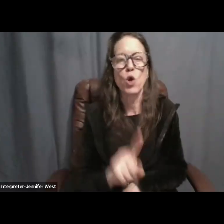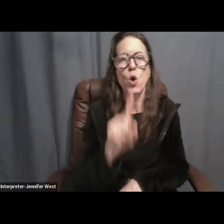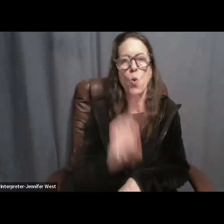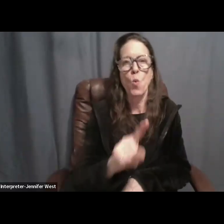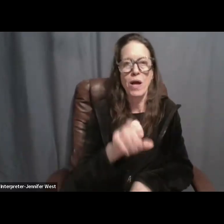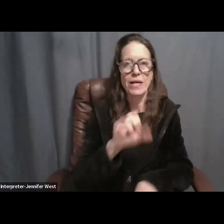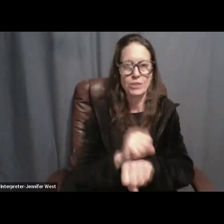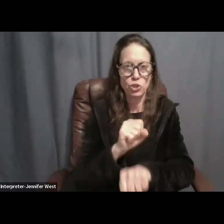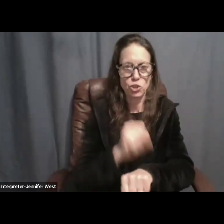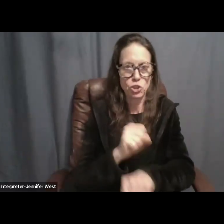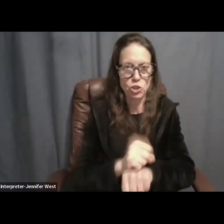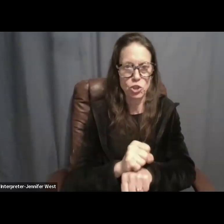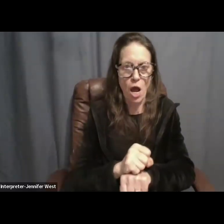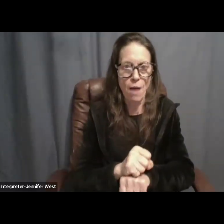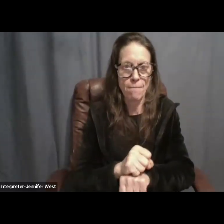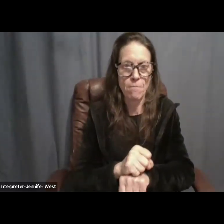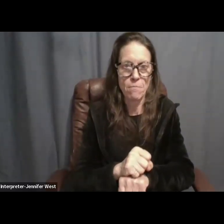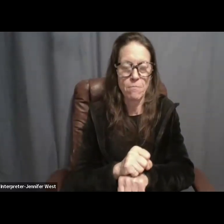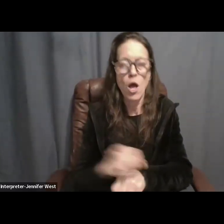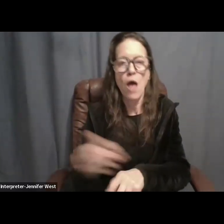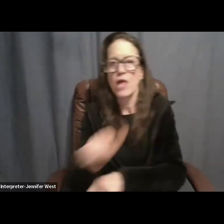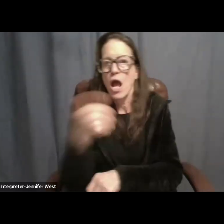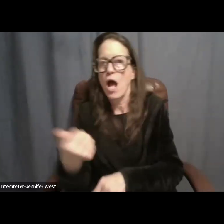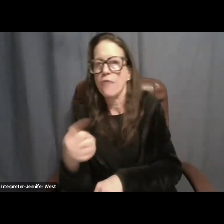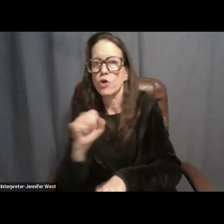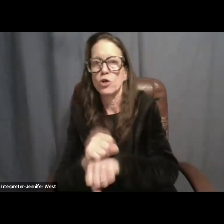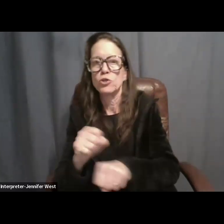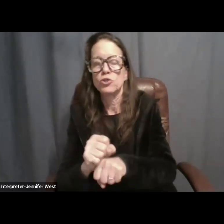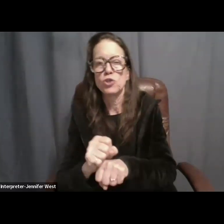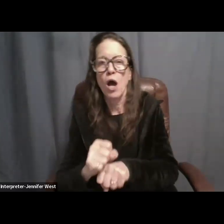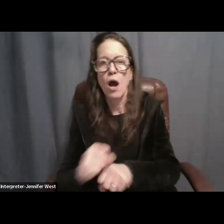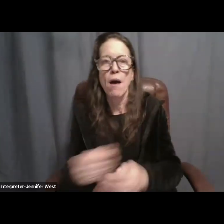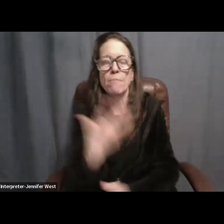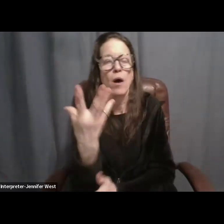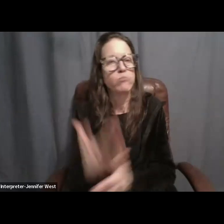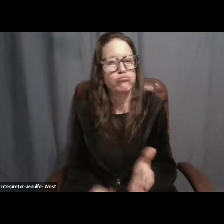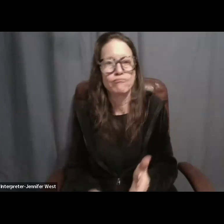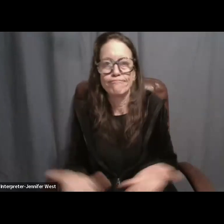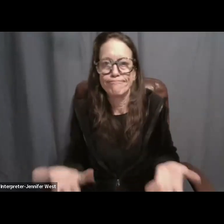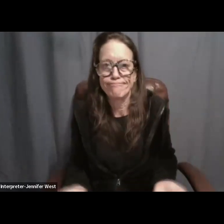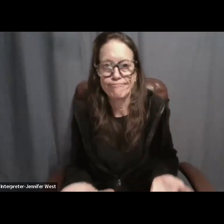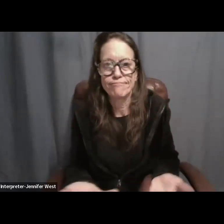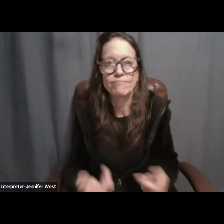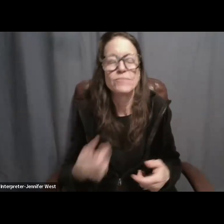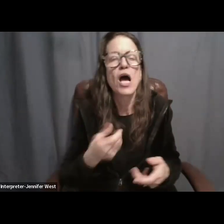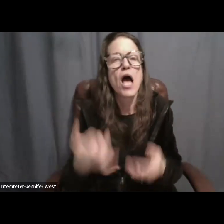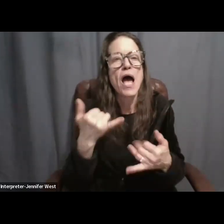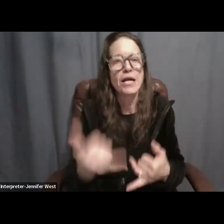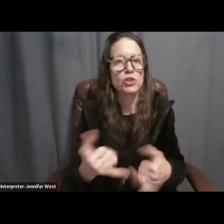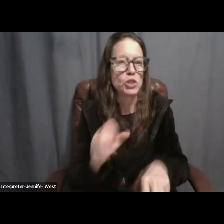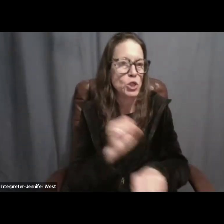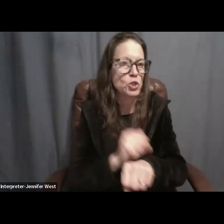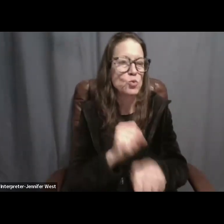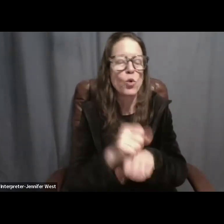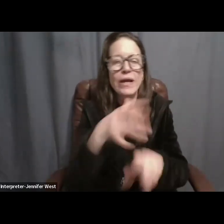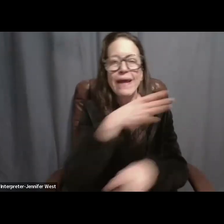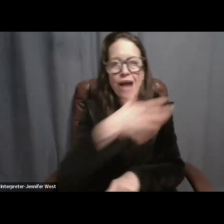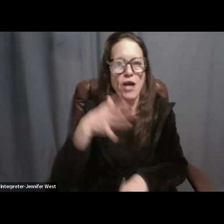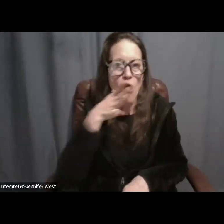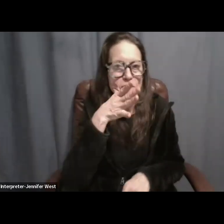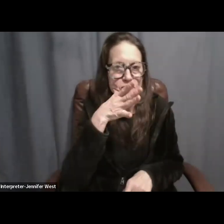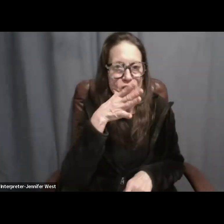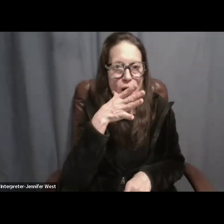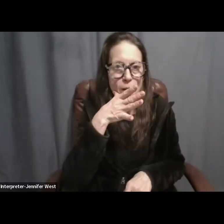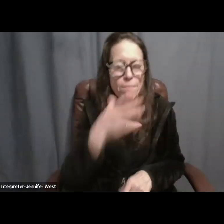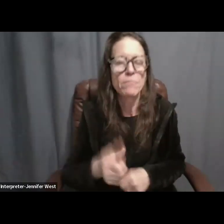now she works at Red Wiggler Farm, which is seasonal, and the last day will be this Thursday, and then I'll open again in May. So what we